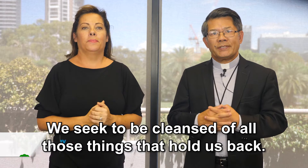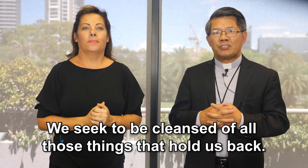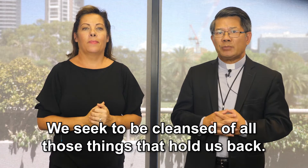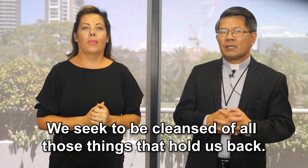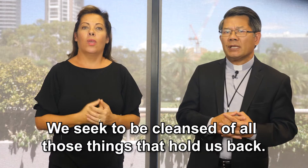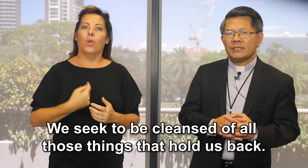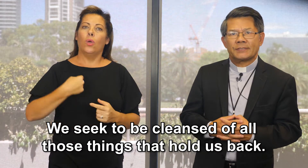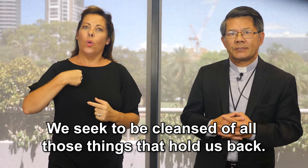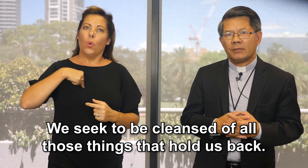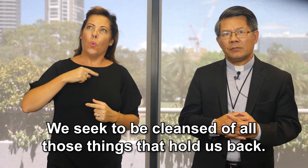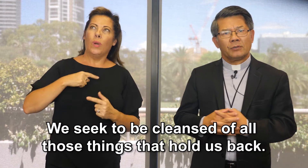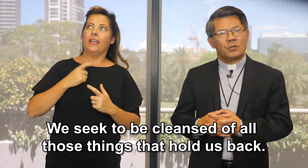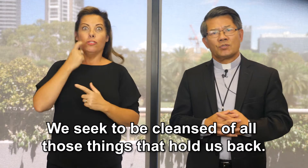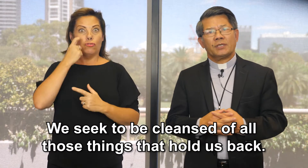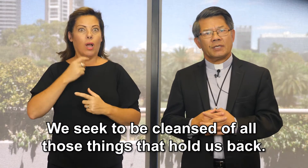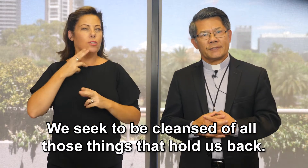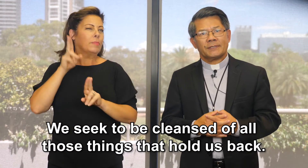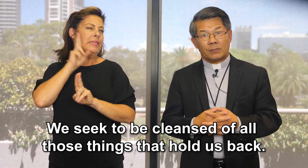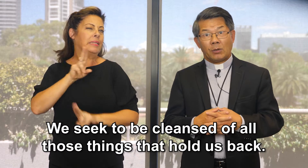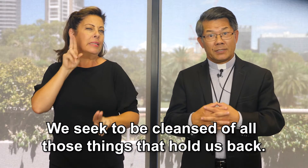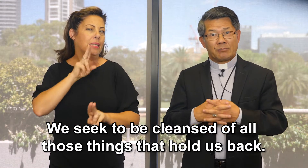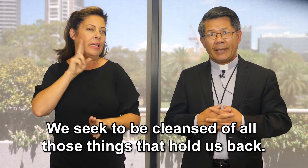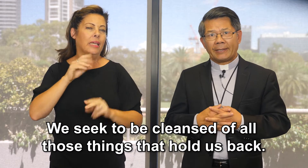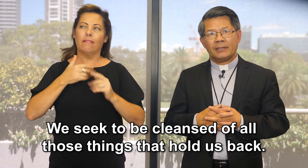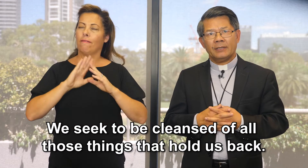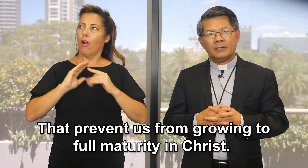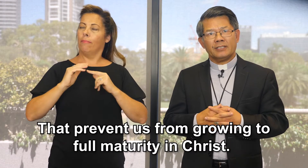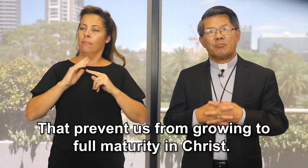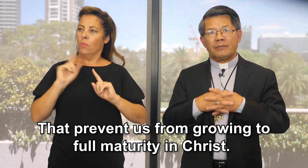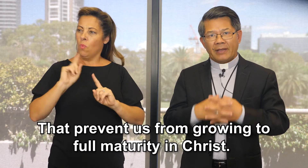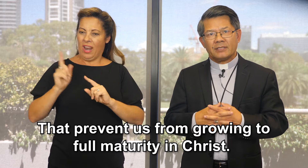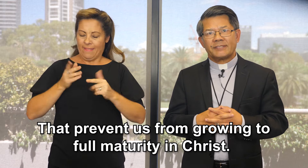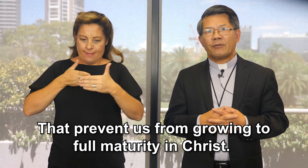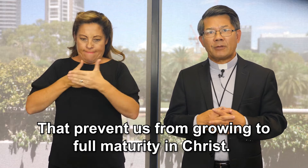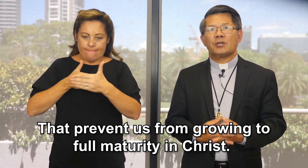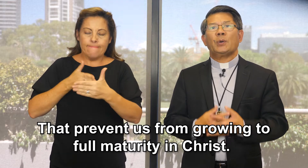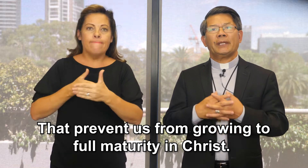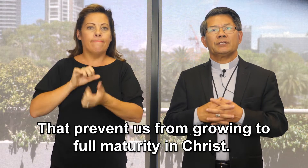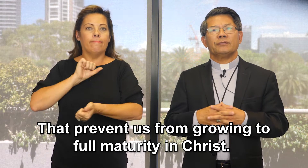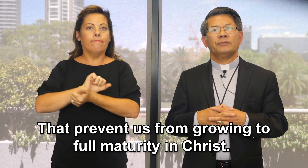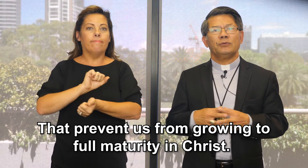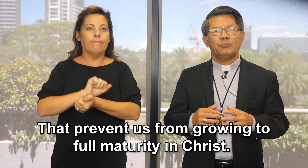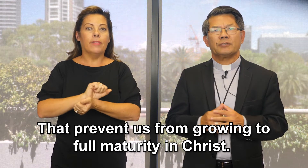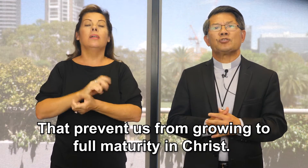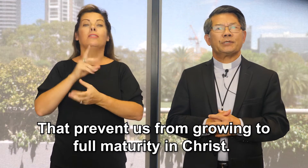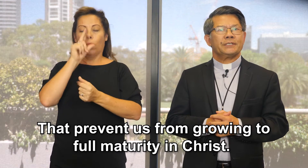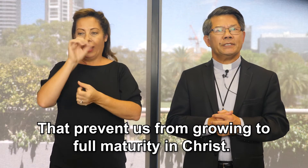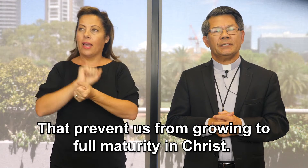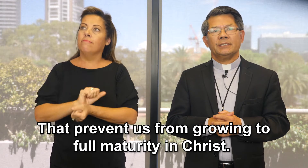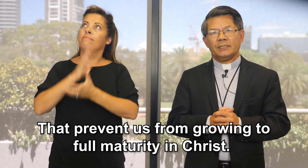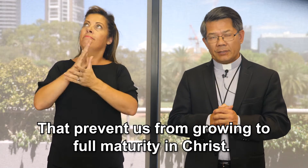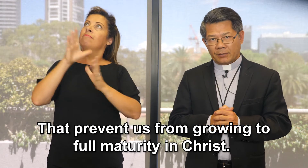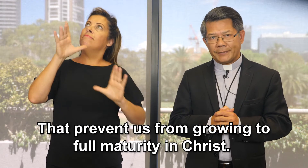We seek to be cleansed of all those things that hold us back, that prevent us from growing to full